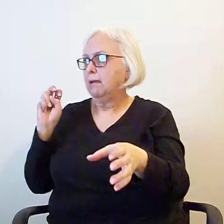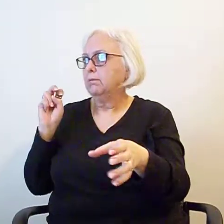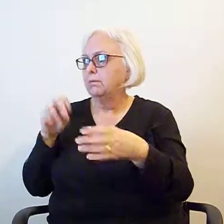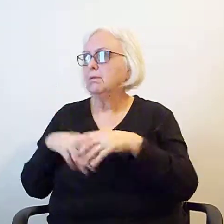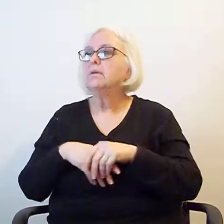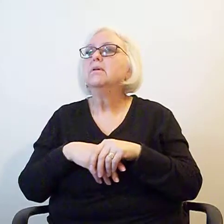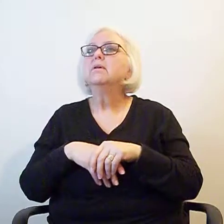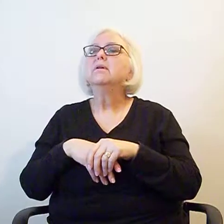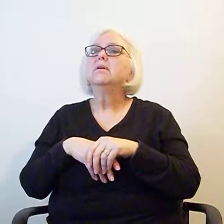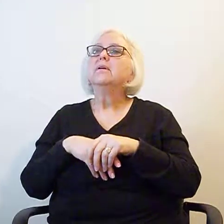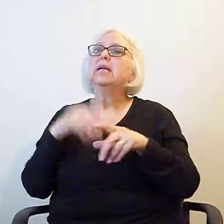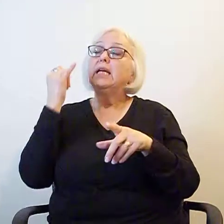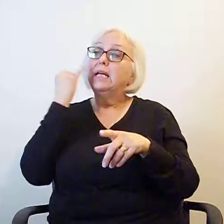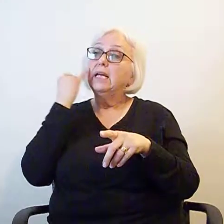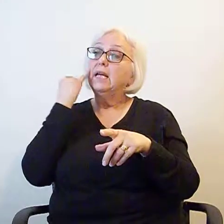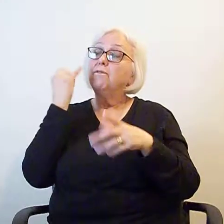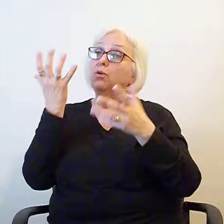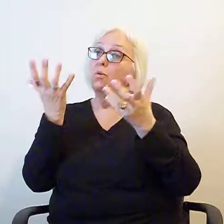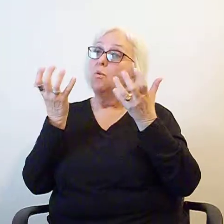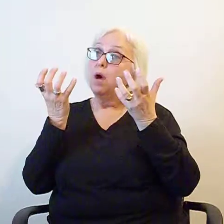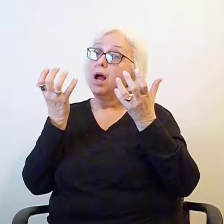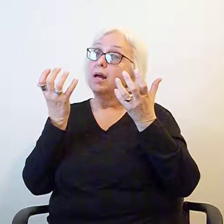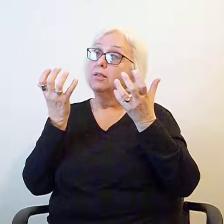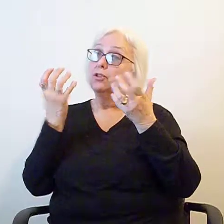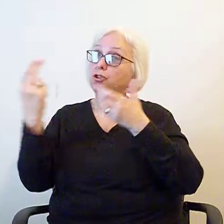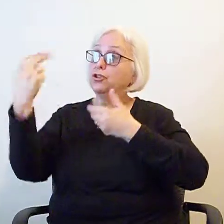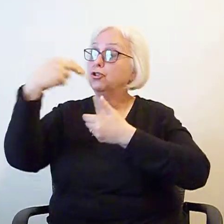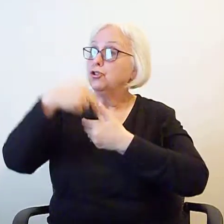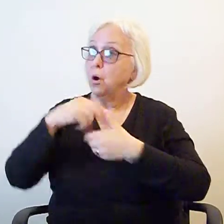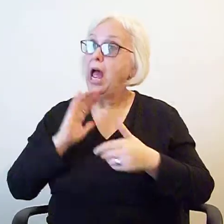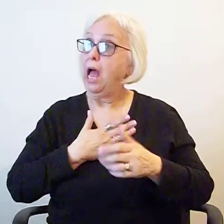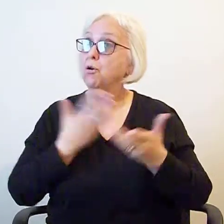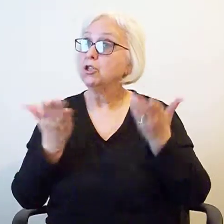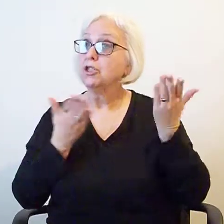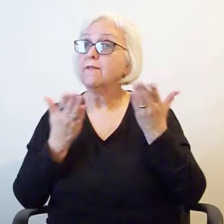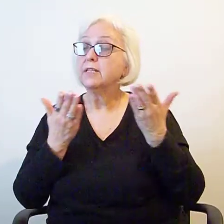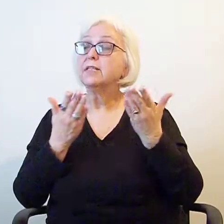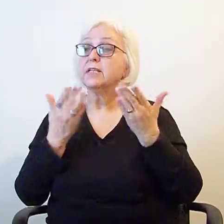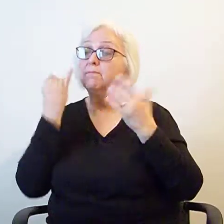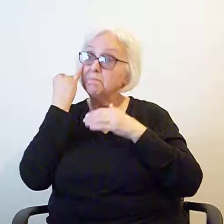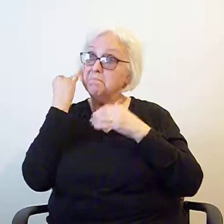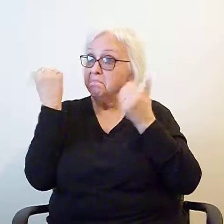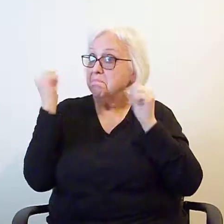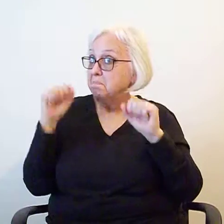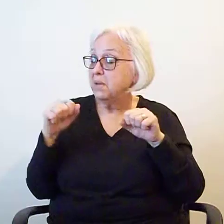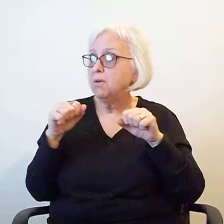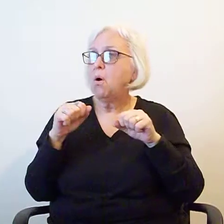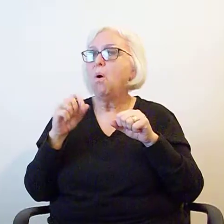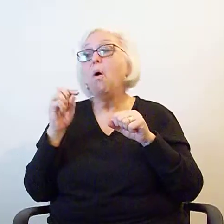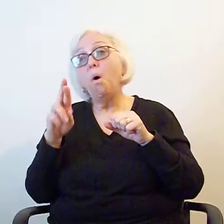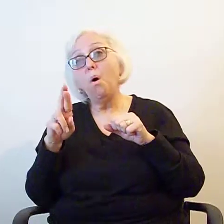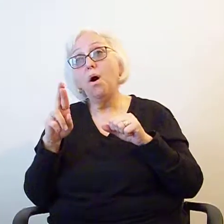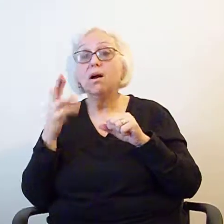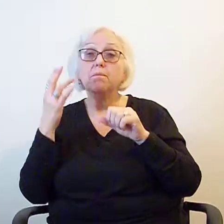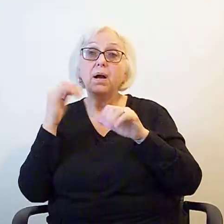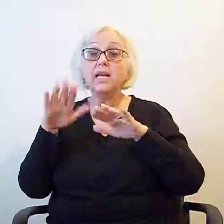If you want to join our services or leave our services, a team meeting will